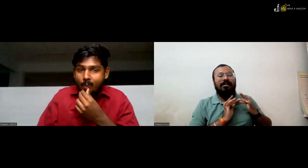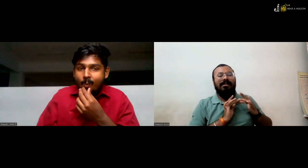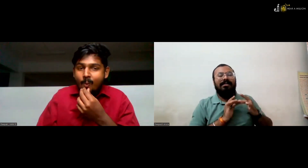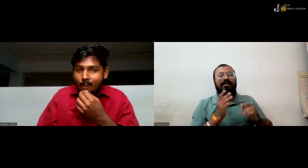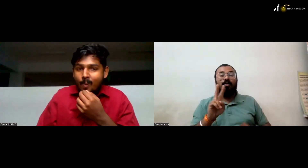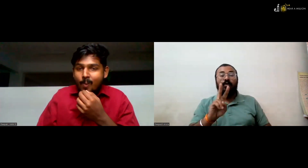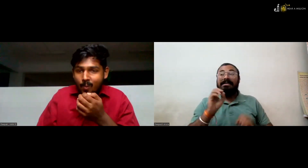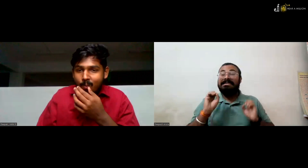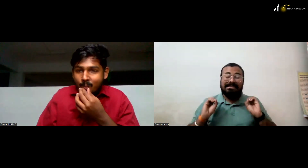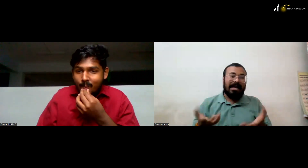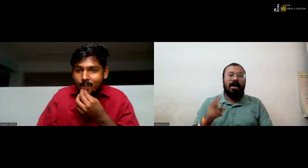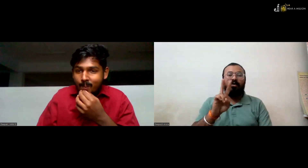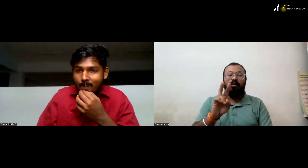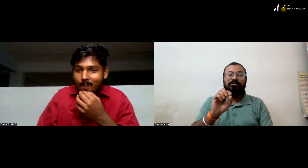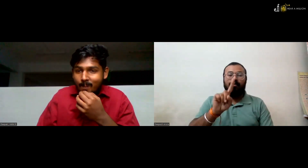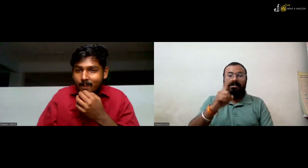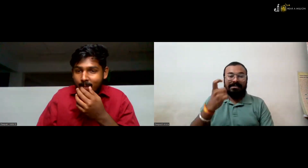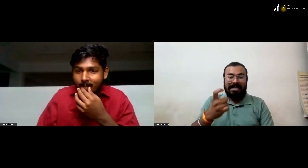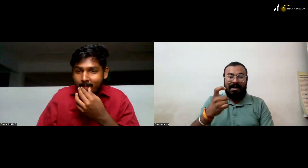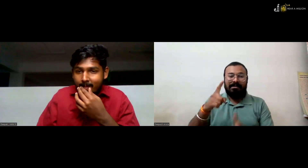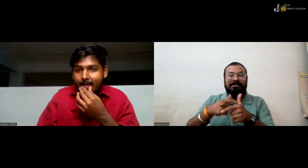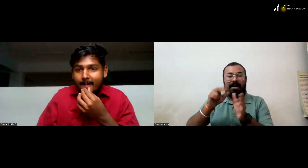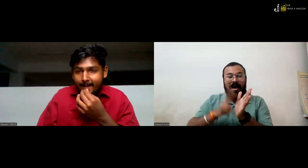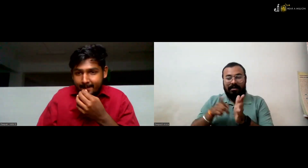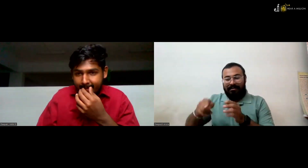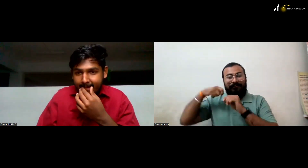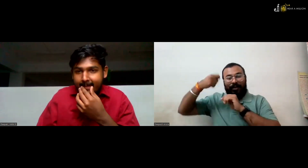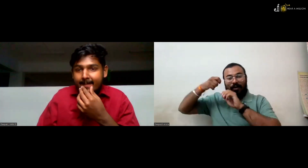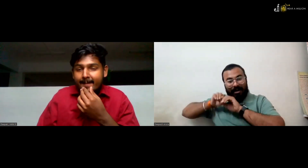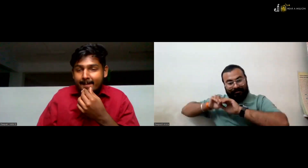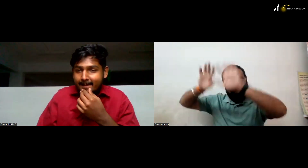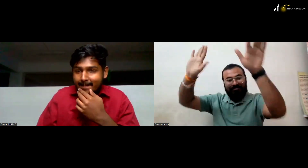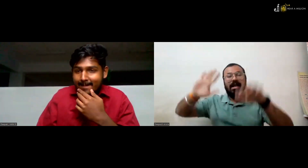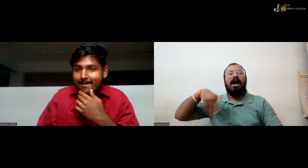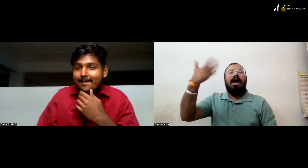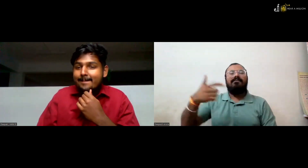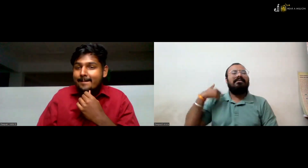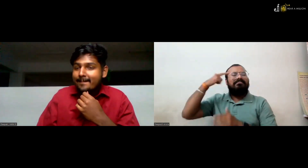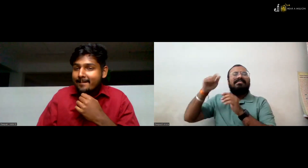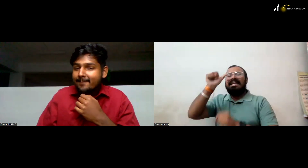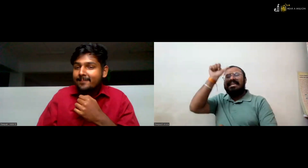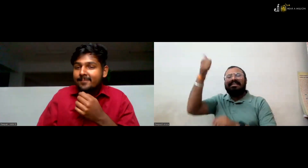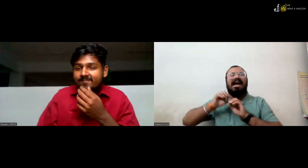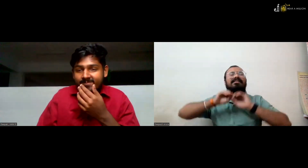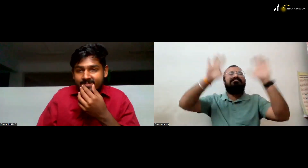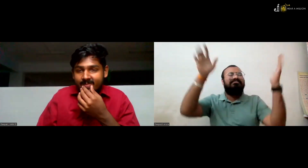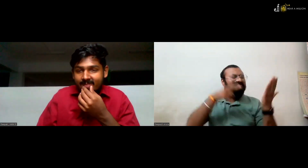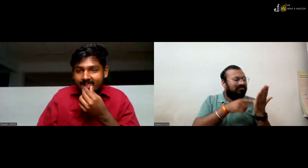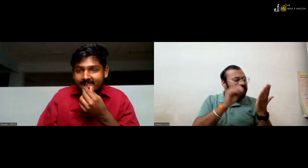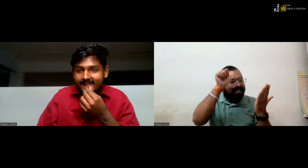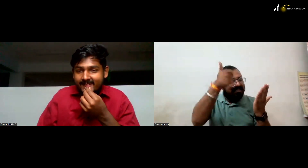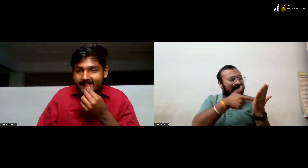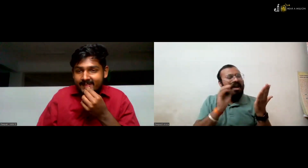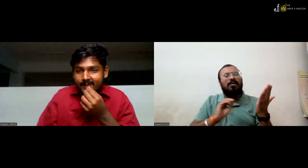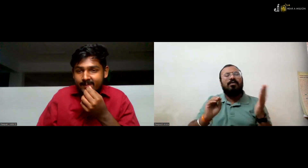and then everyone contacted me regarding that video in the 2017 when I shared the video. And then I